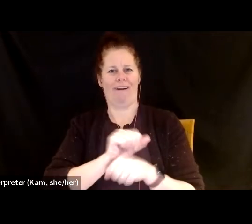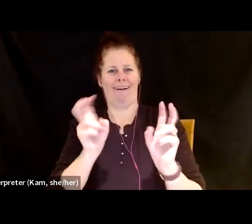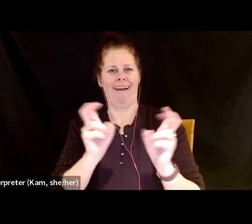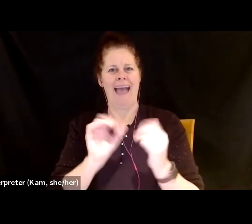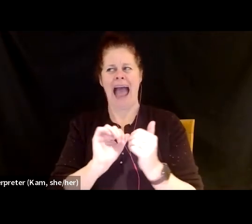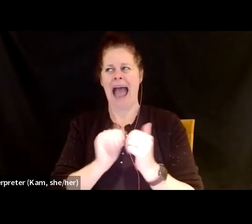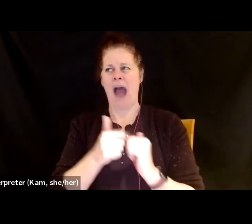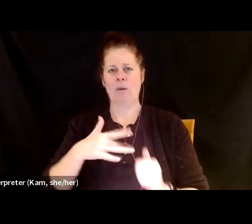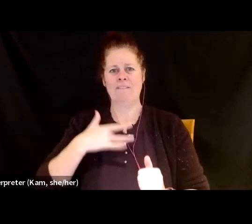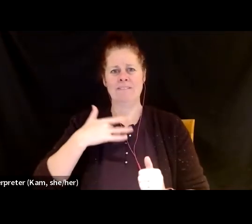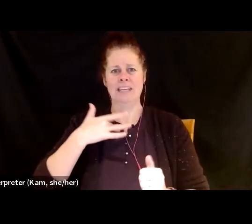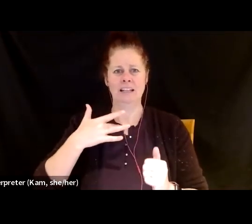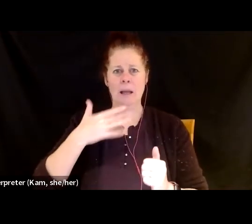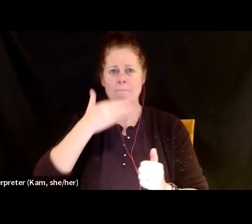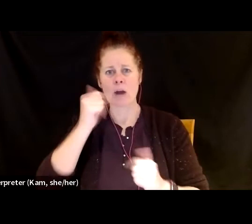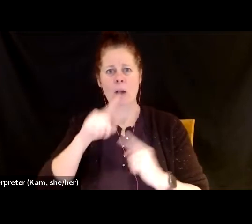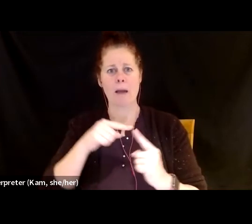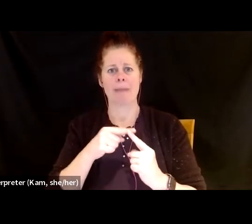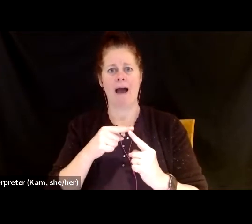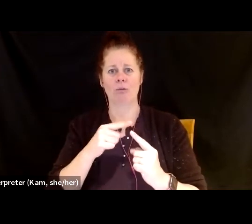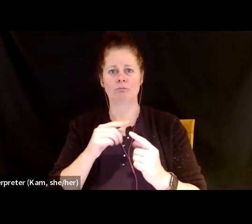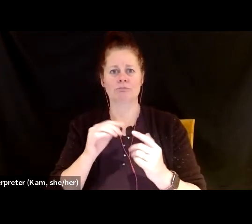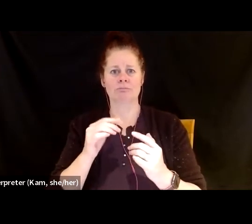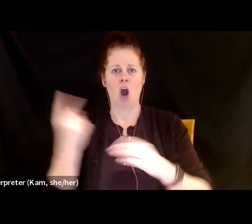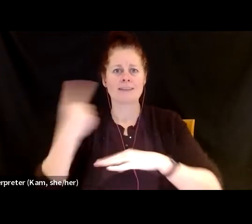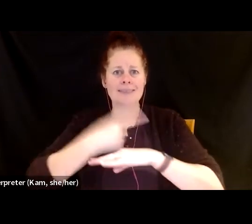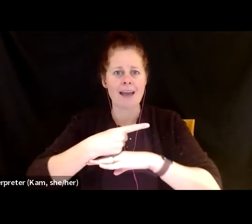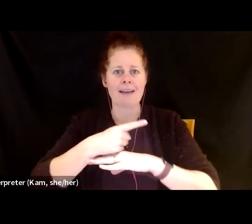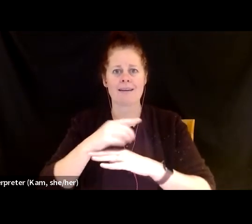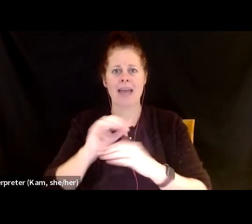better about how we impact